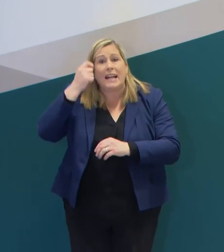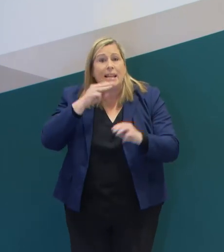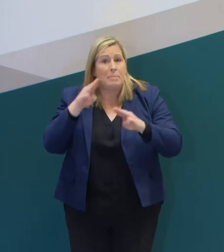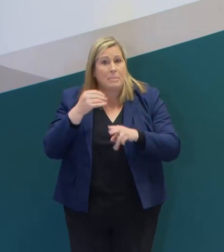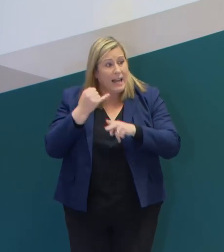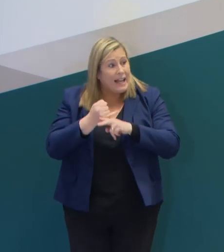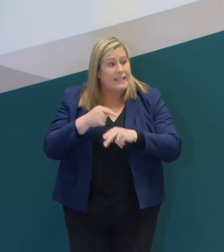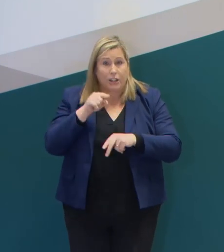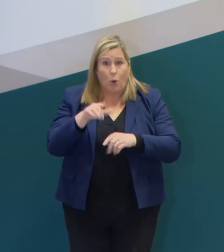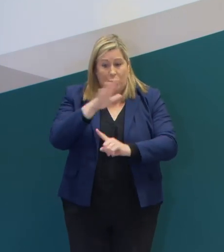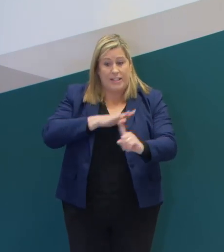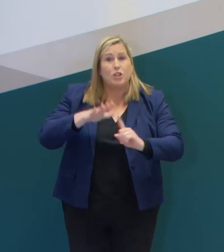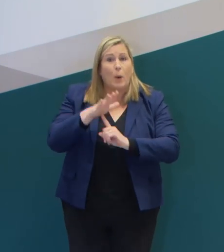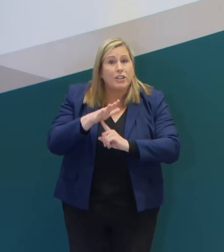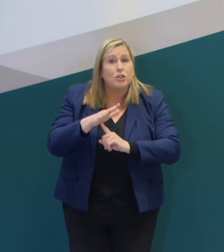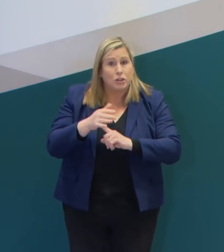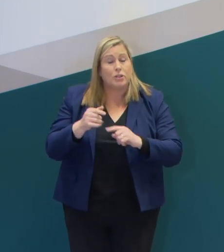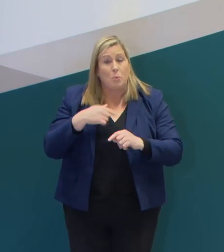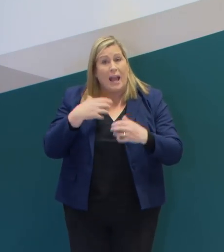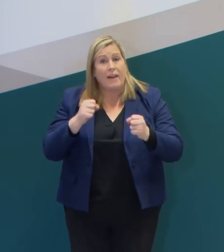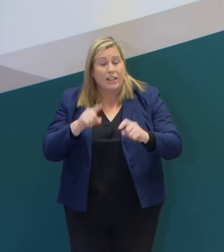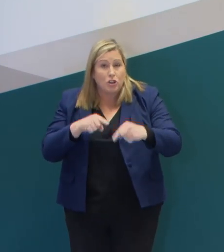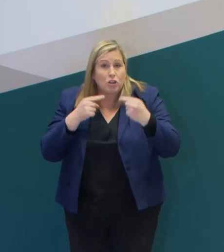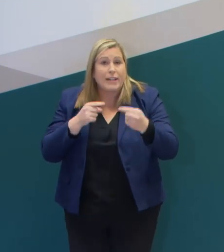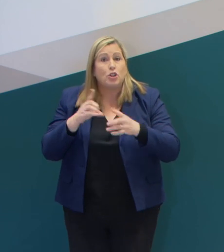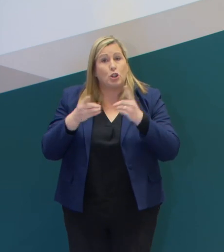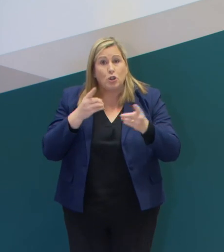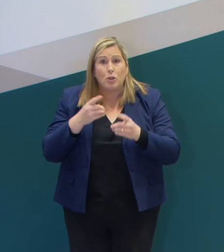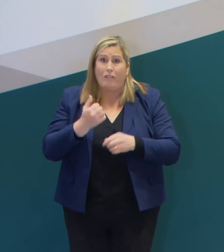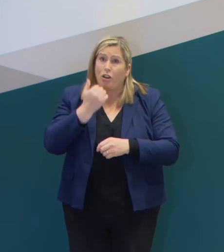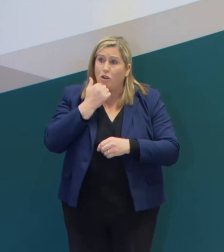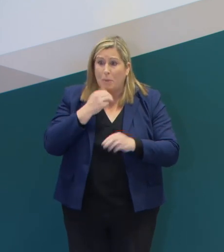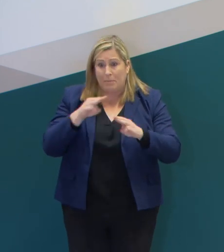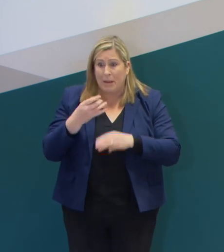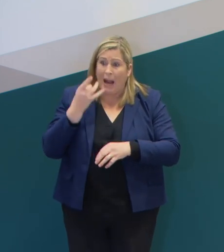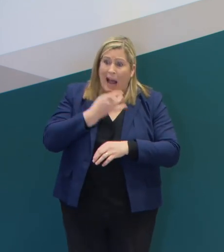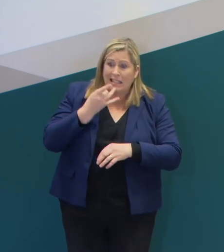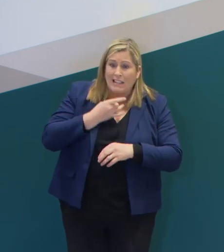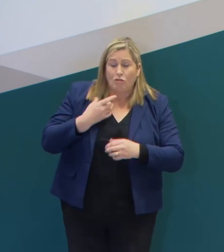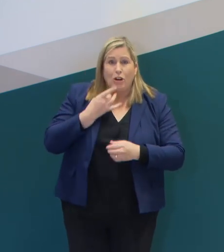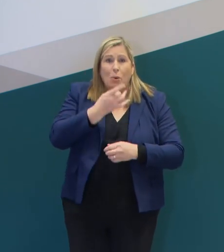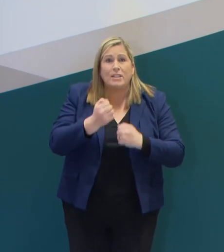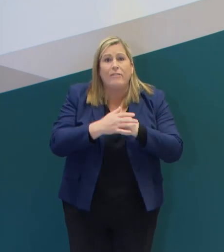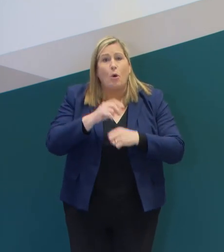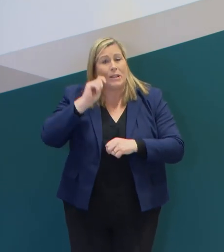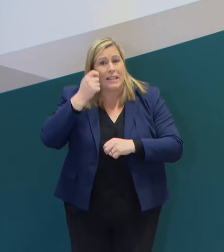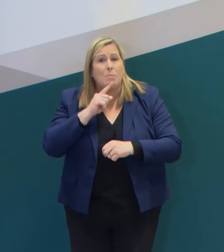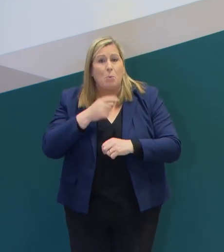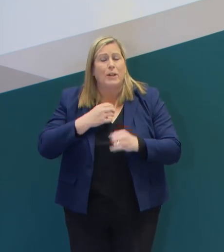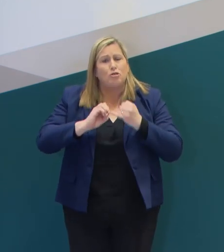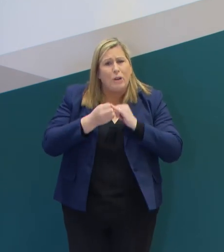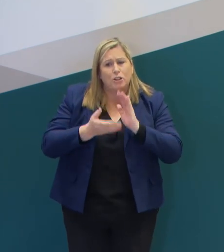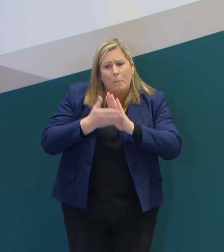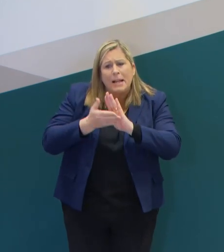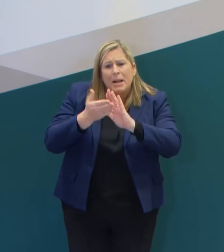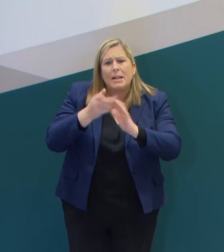to test people in those circumstances. We have a challenge in doing it for all of the numbers that we have, but as we've said, we're trying to build our capacity so that we can do